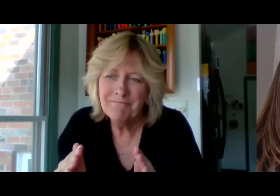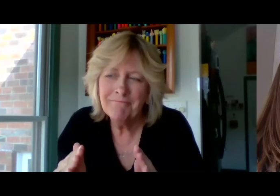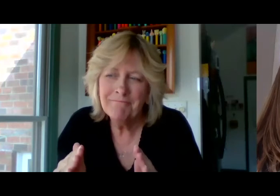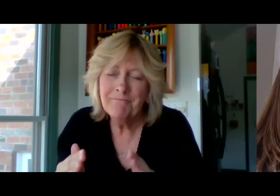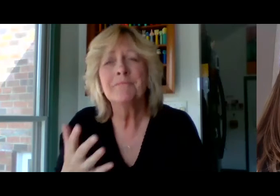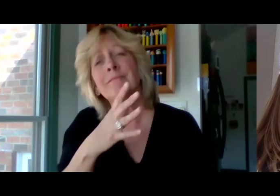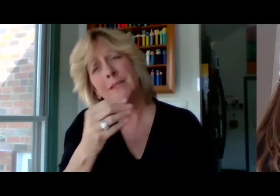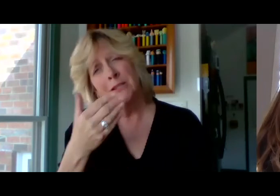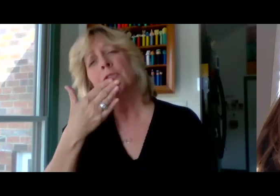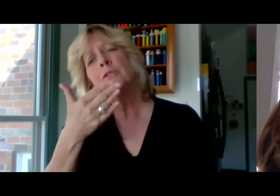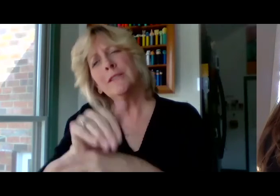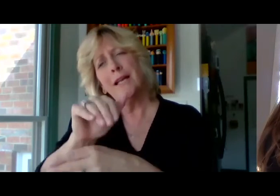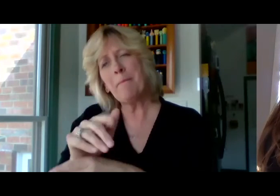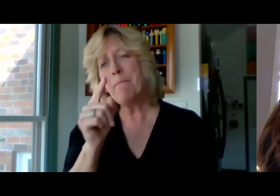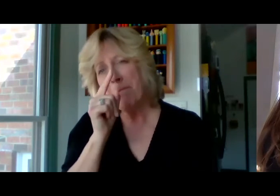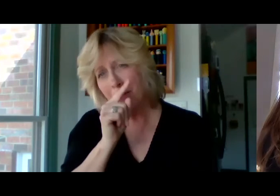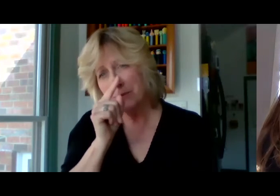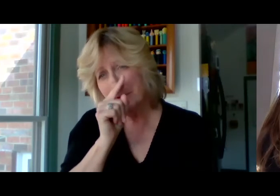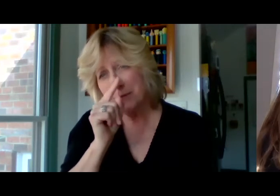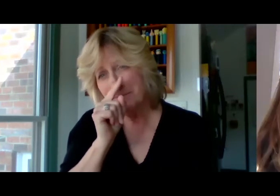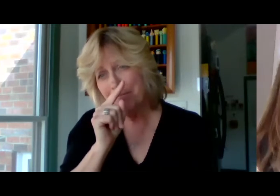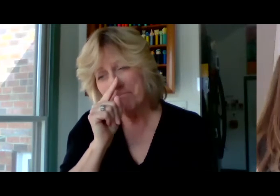And good night, mouse.